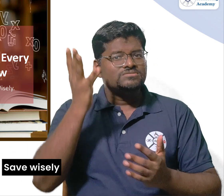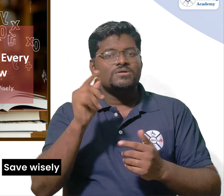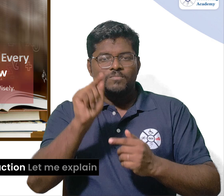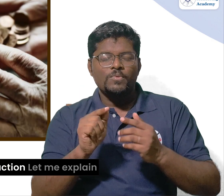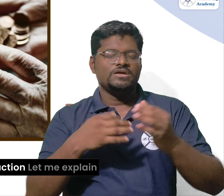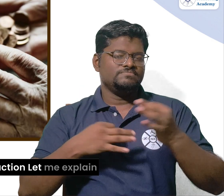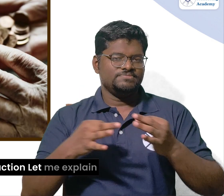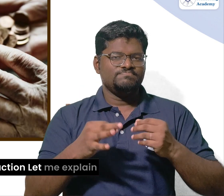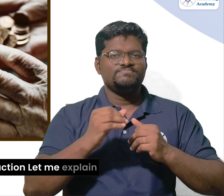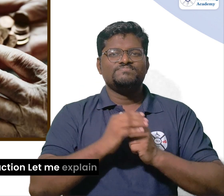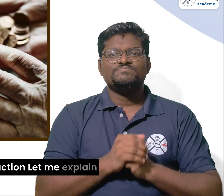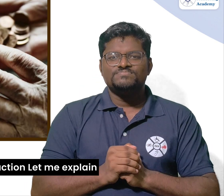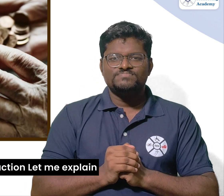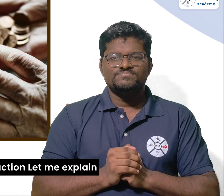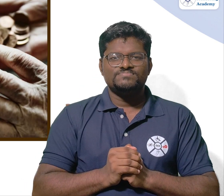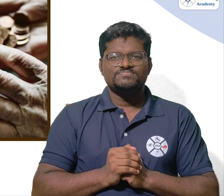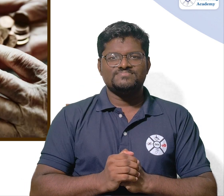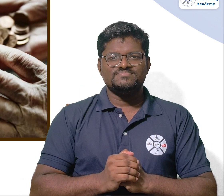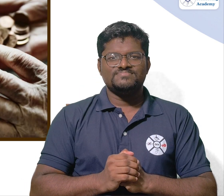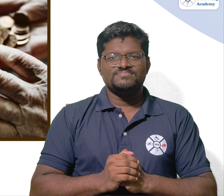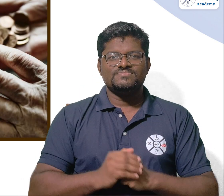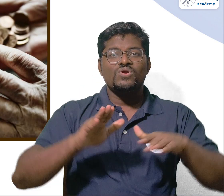wisely. Introduction. Let me explain.